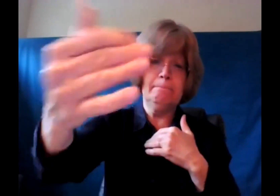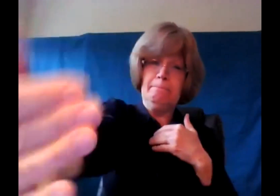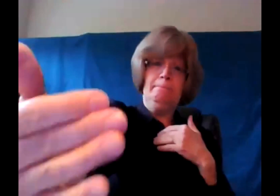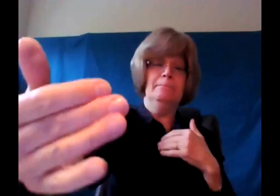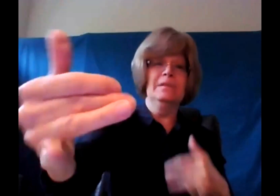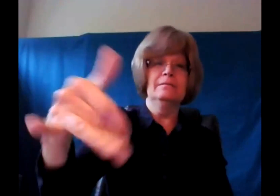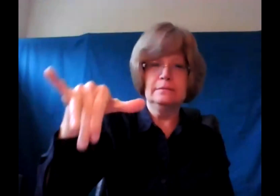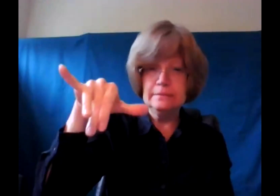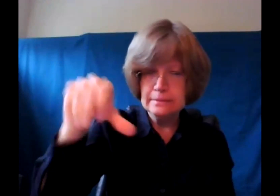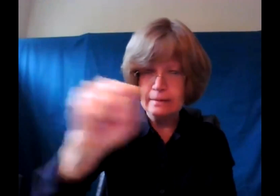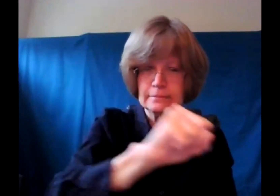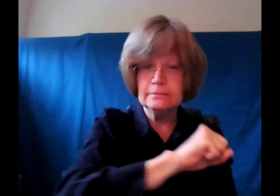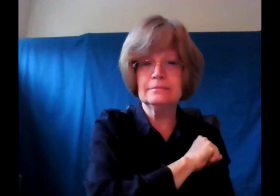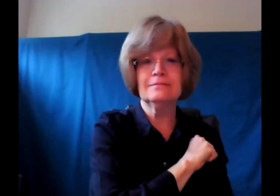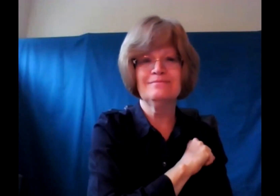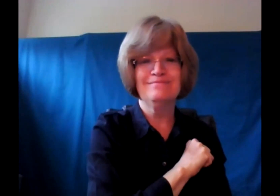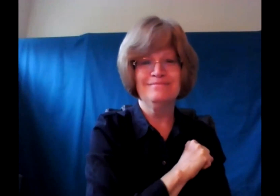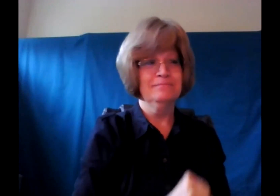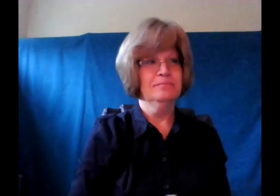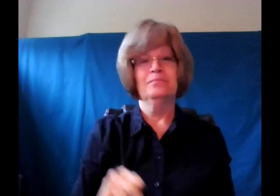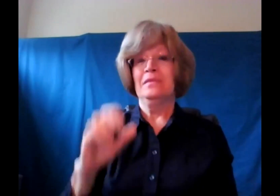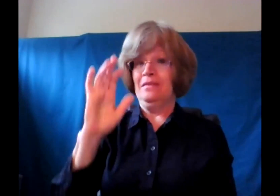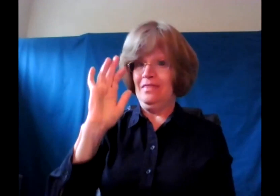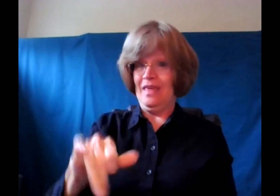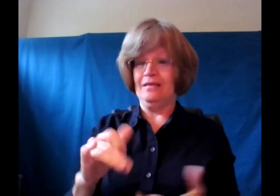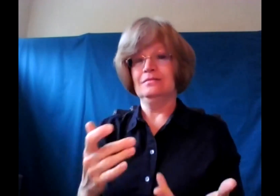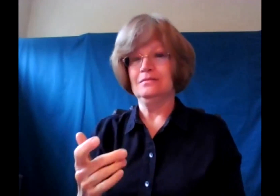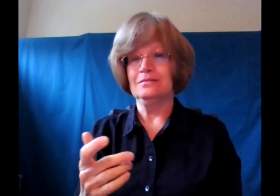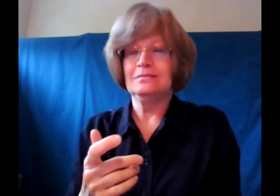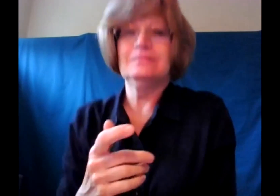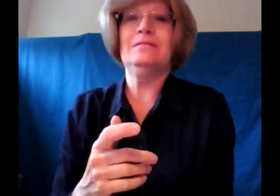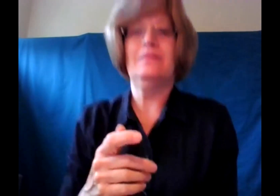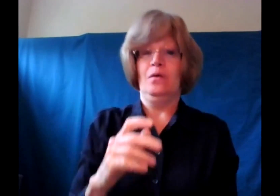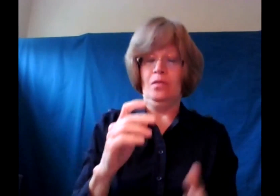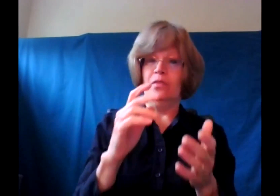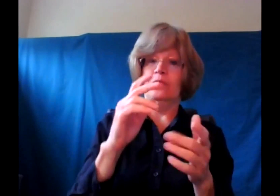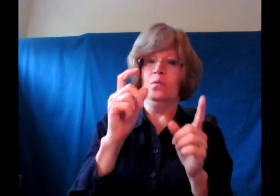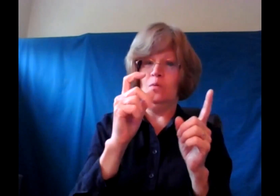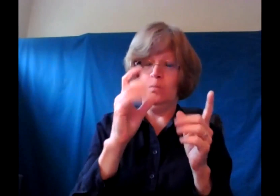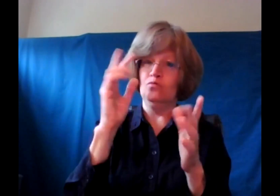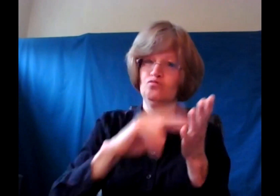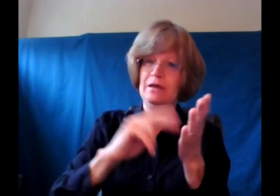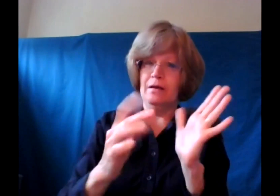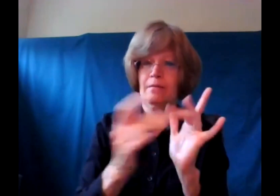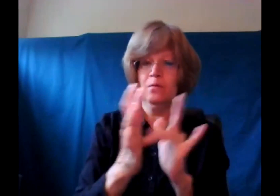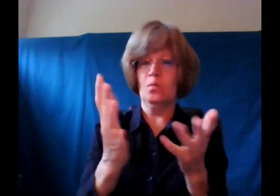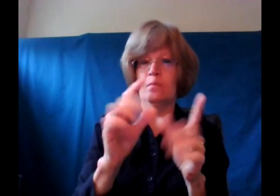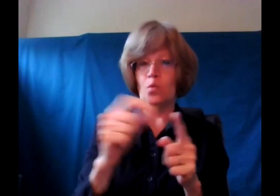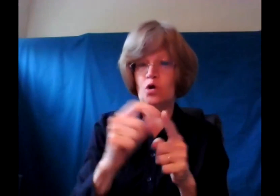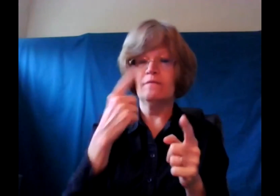yes. That's the reading of the word for the people of God. Thanks be